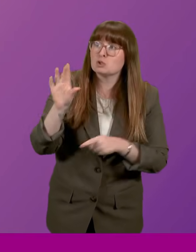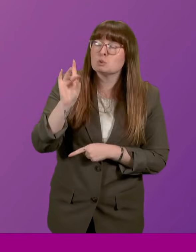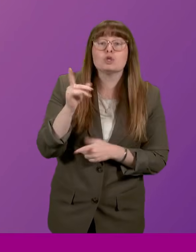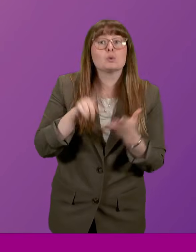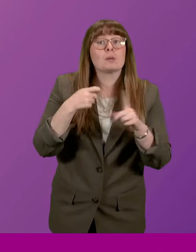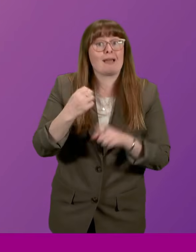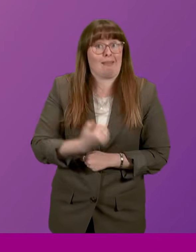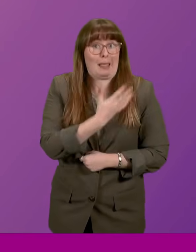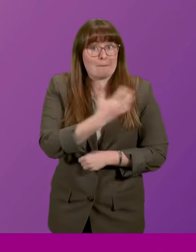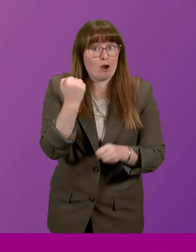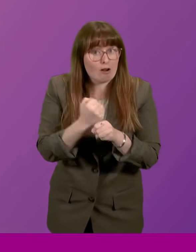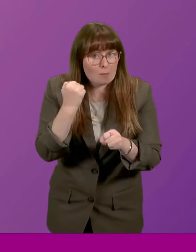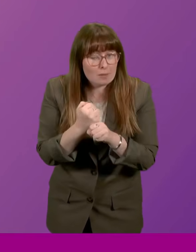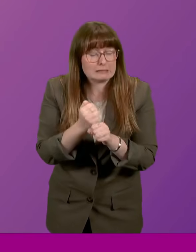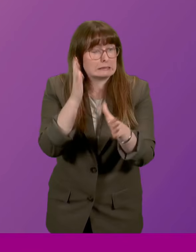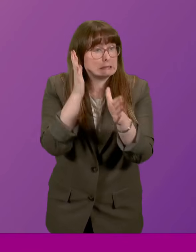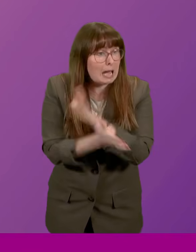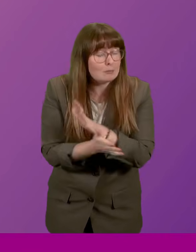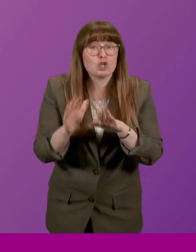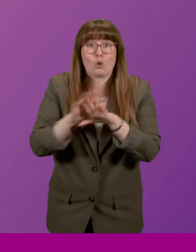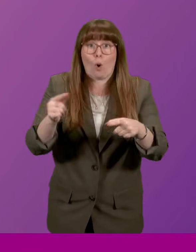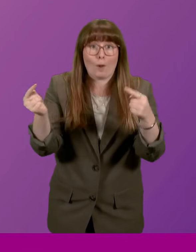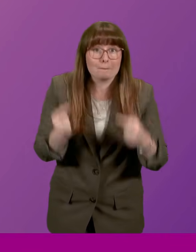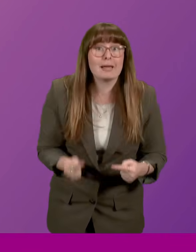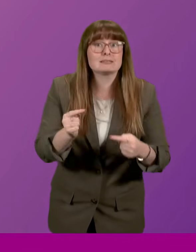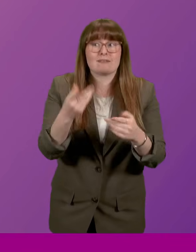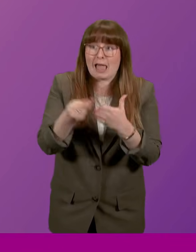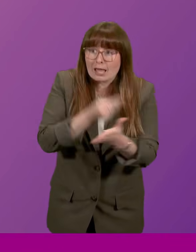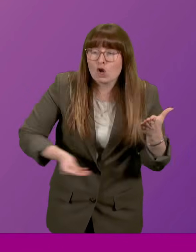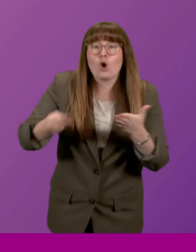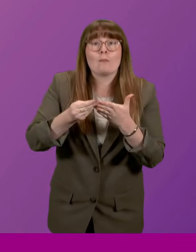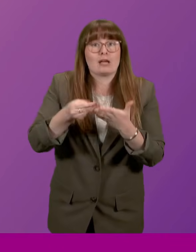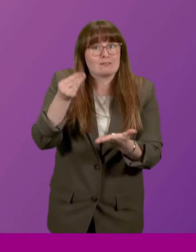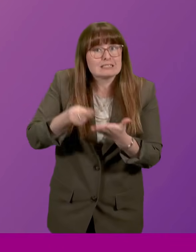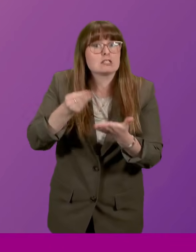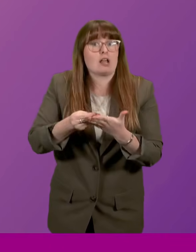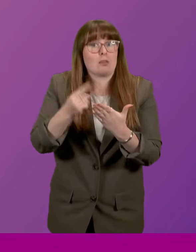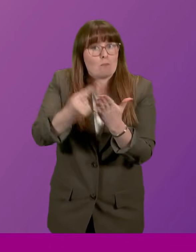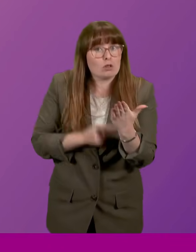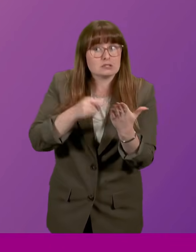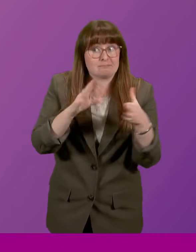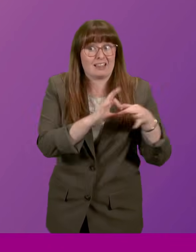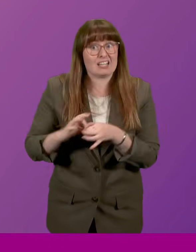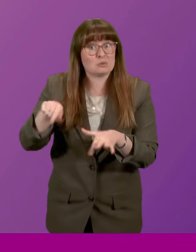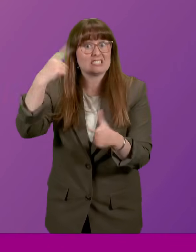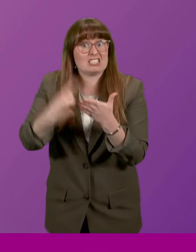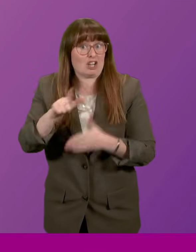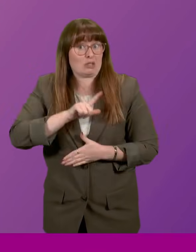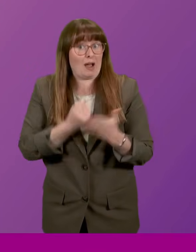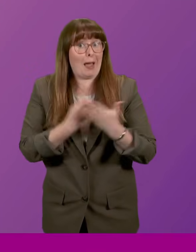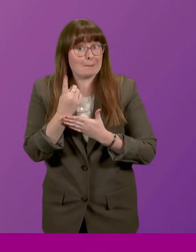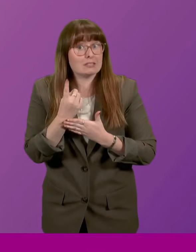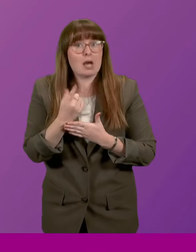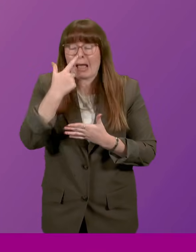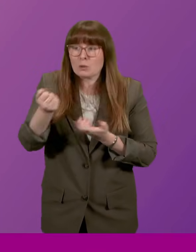government's damaging and uncompetitive economic and fiscal policies led to this decision. Can the First Minister